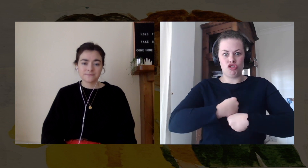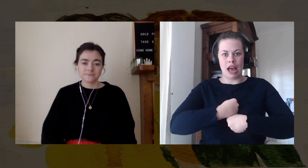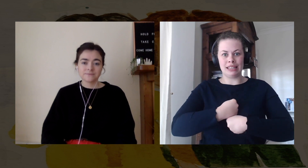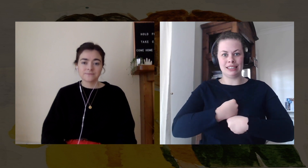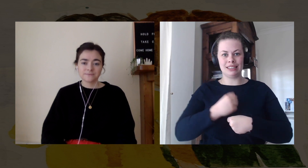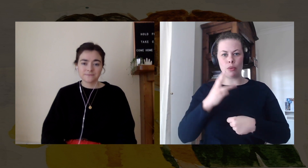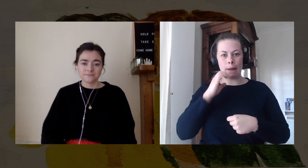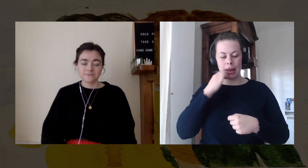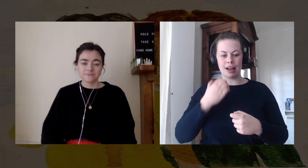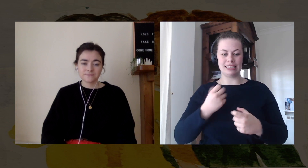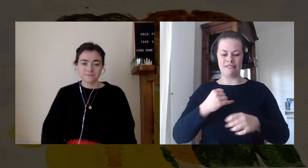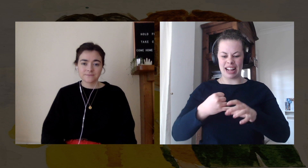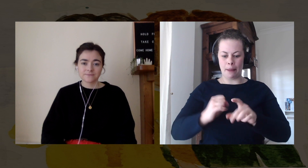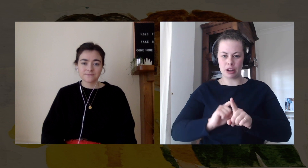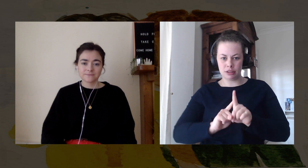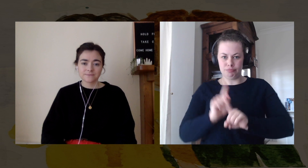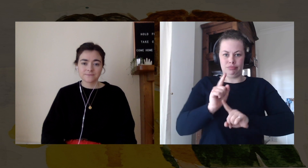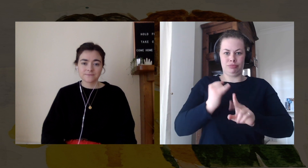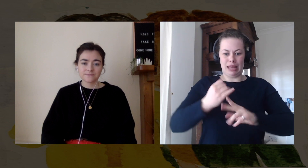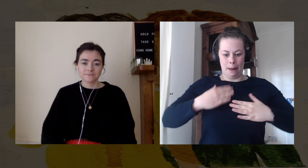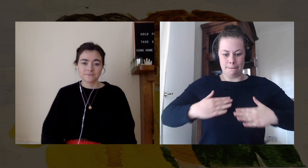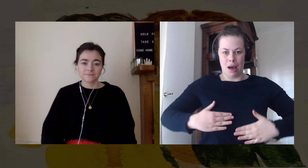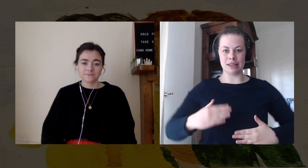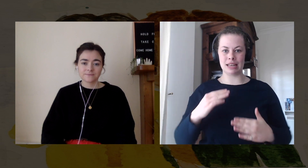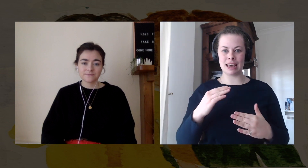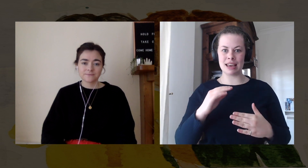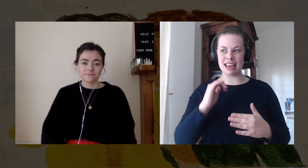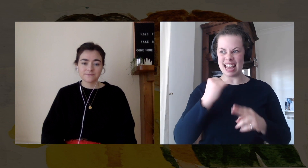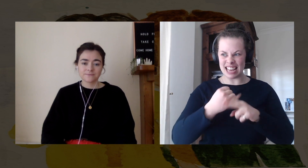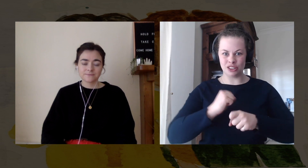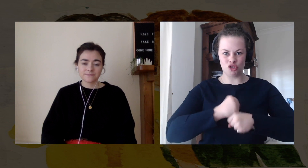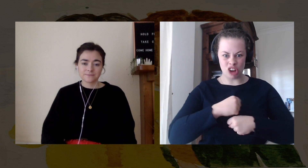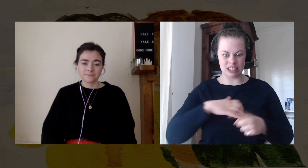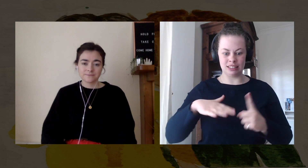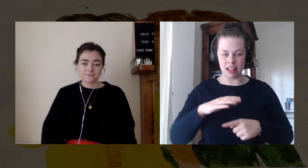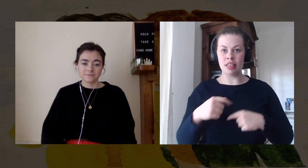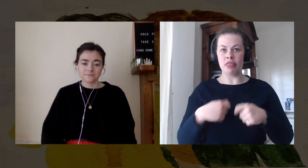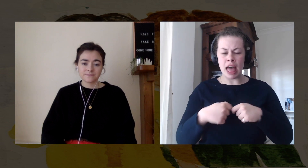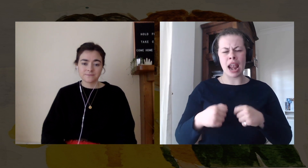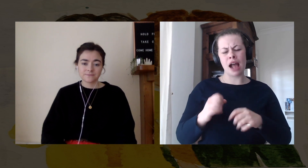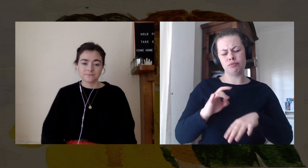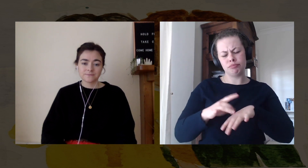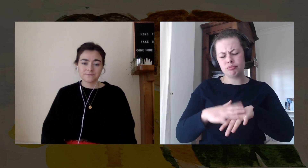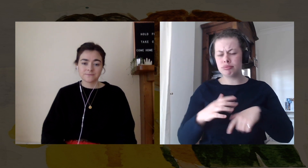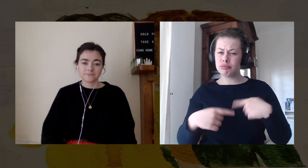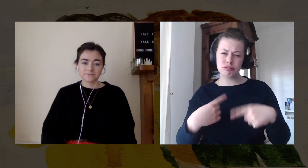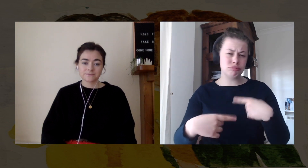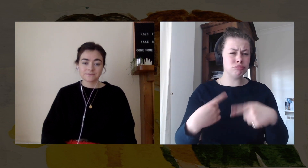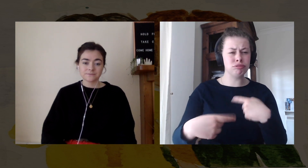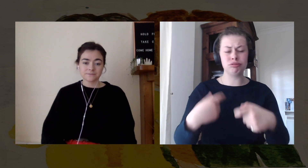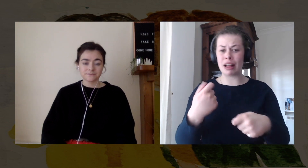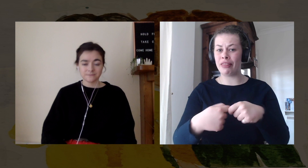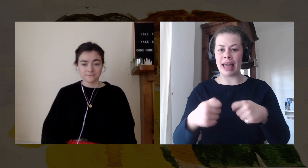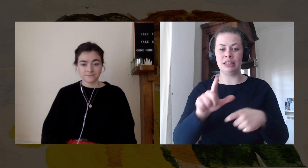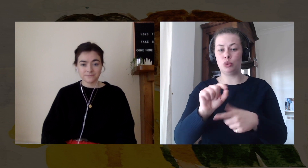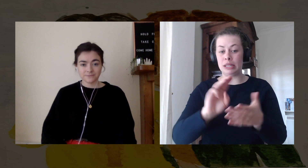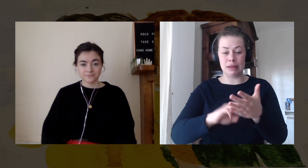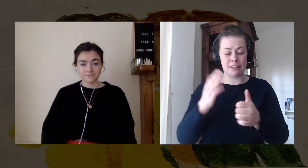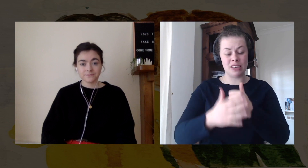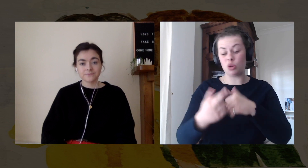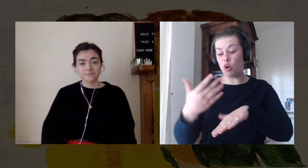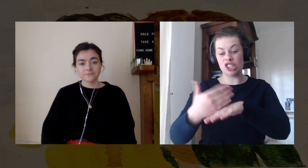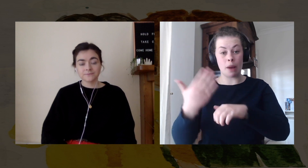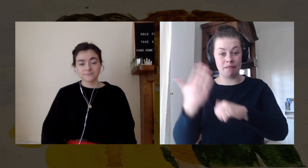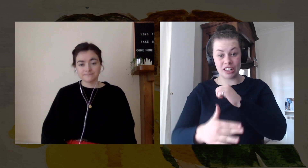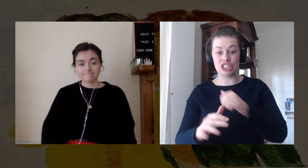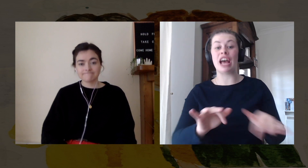situation. And then after the task is finished, or your 20 minutes is finished or whatever, you have that drain, like you come down from that high